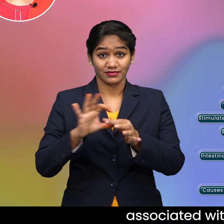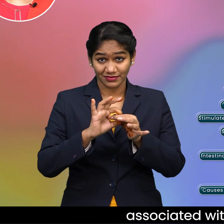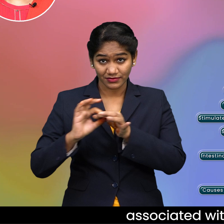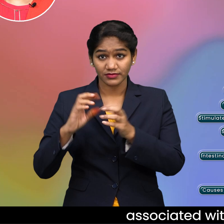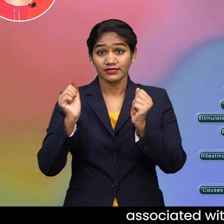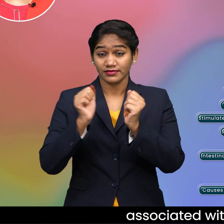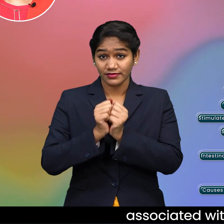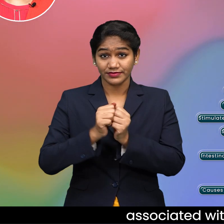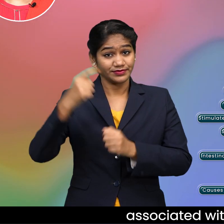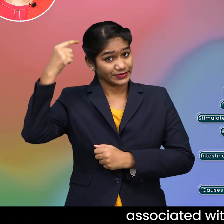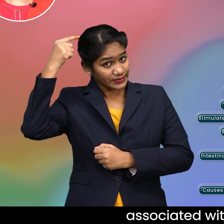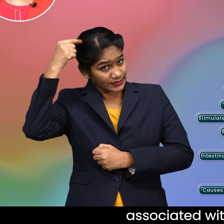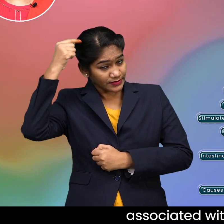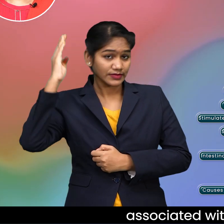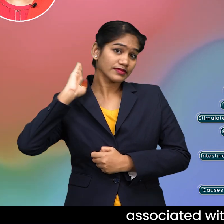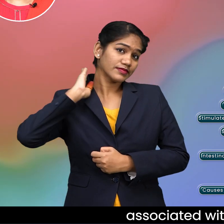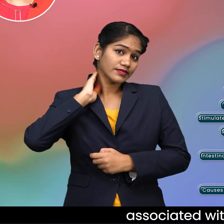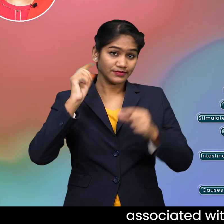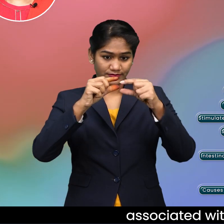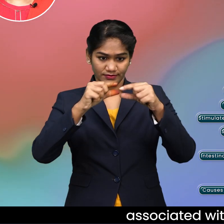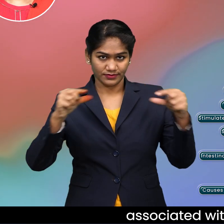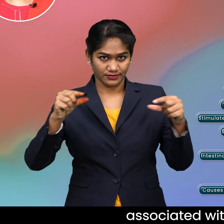associated with the nervous system.